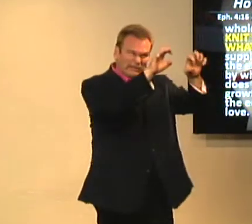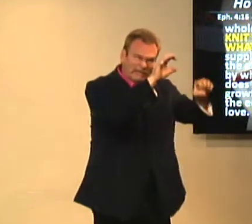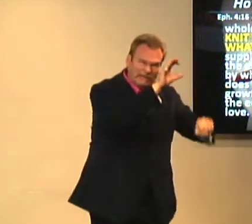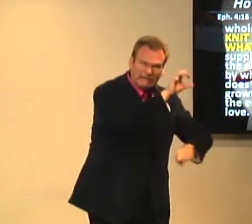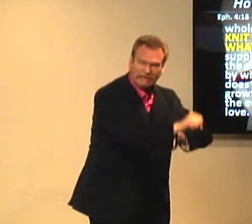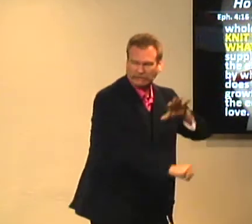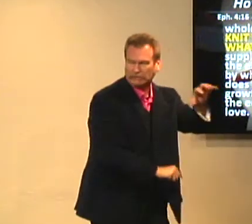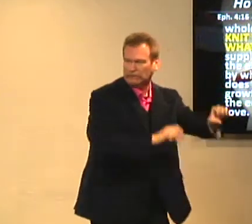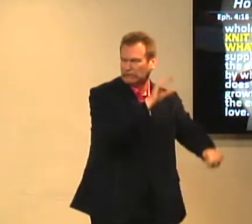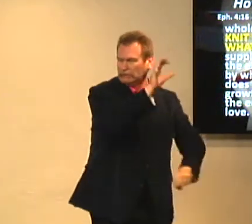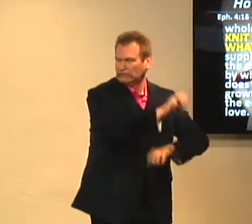those in authority,